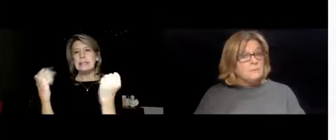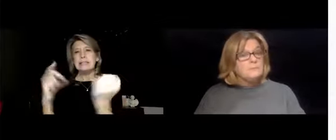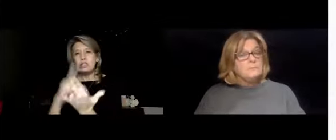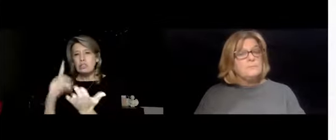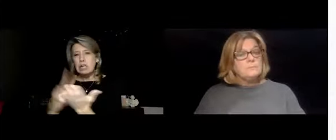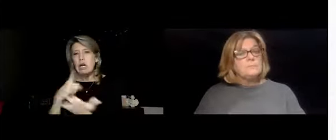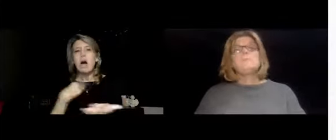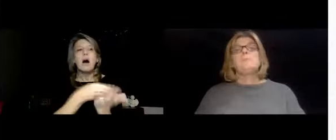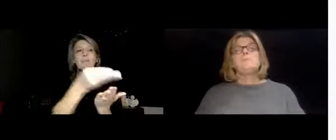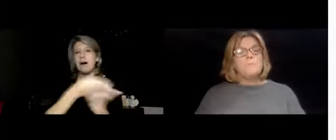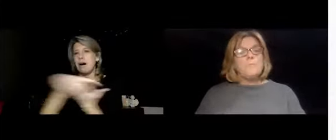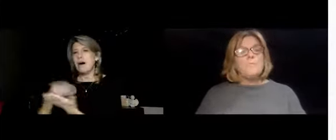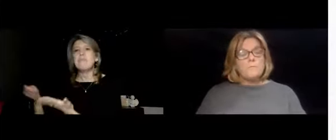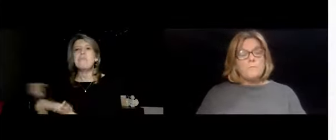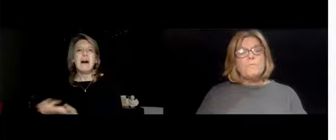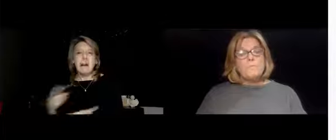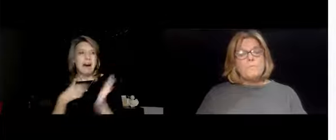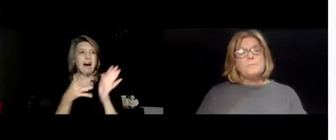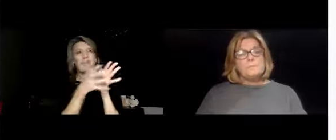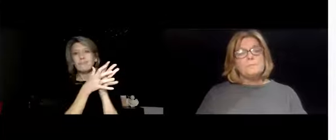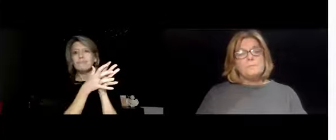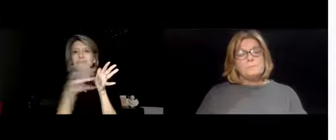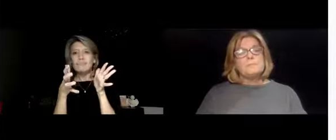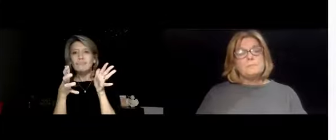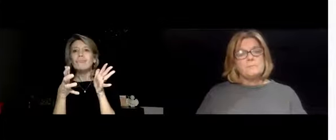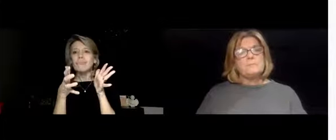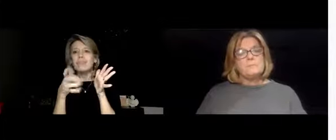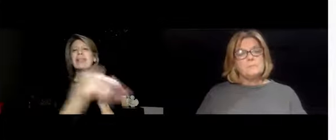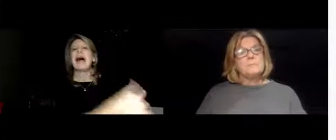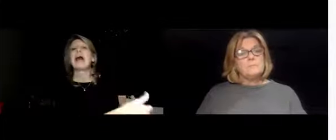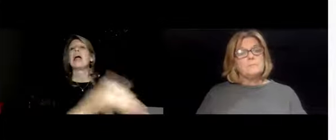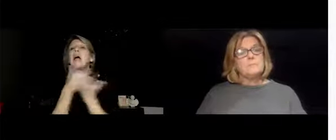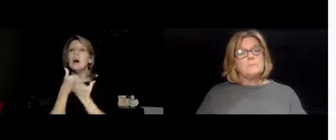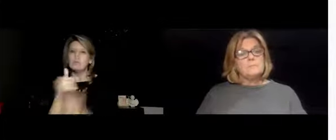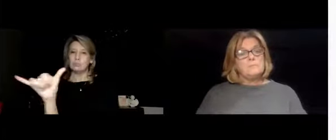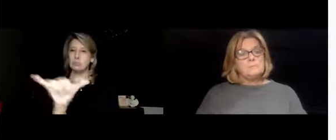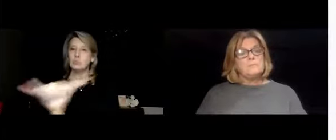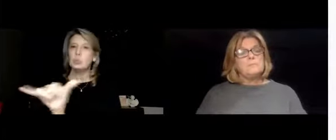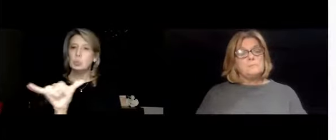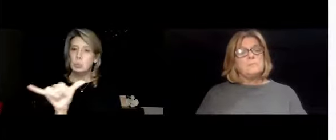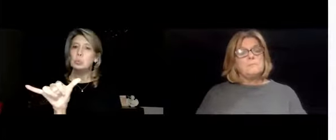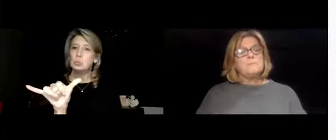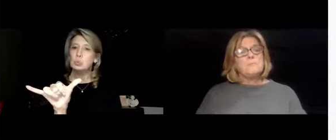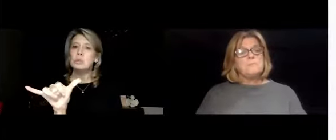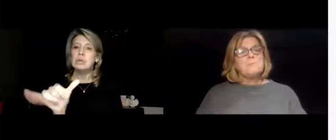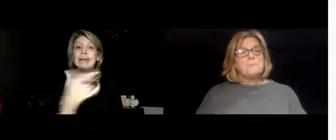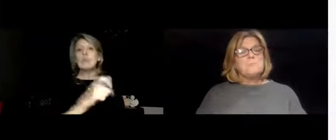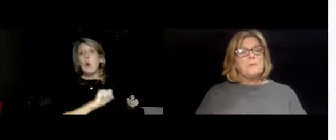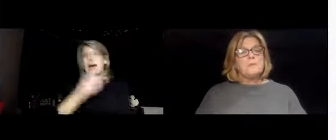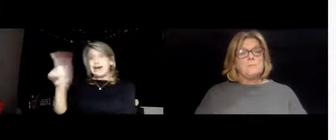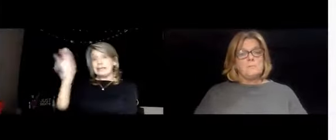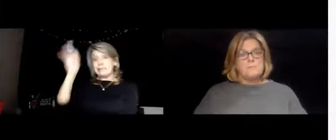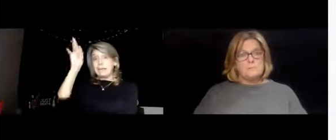Bible word signs. It's a dictionary. I buy those when I find them to keep them in my library, which is very helpful.